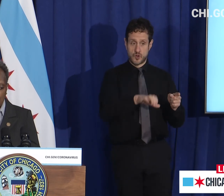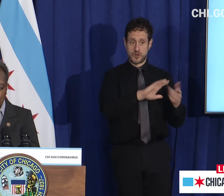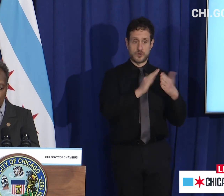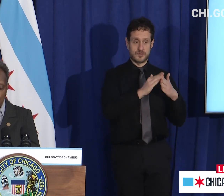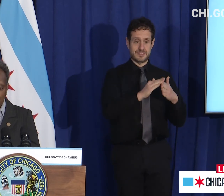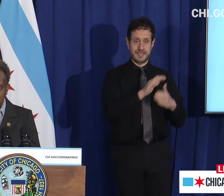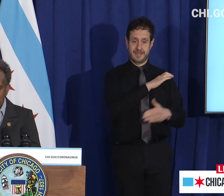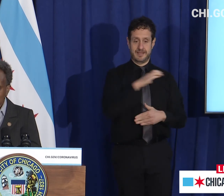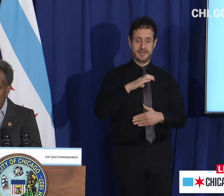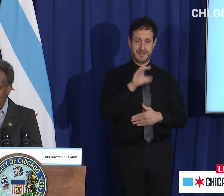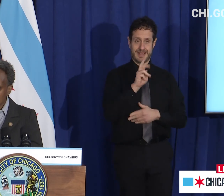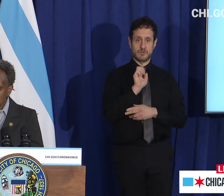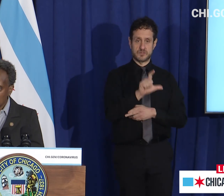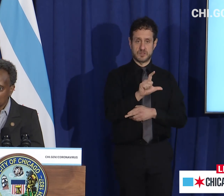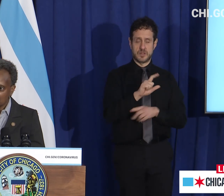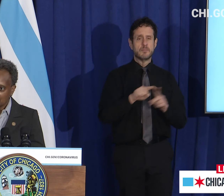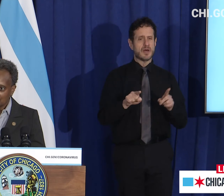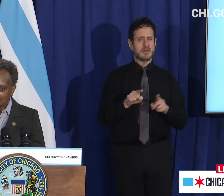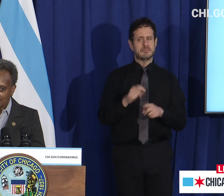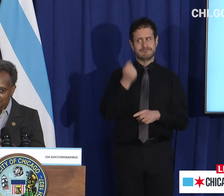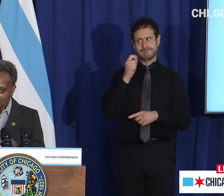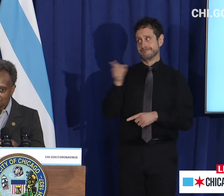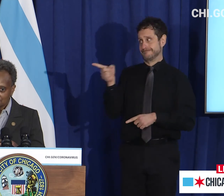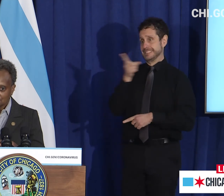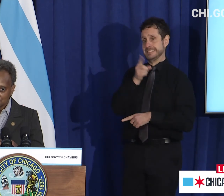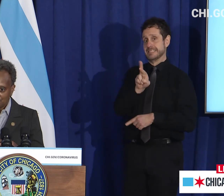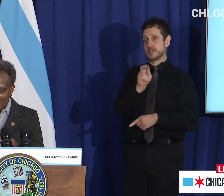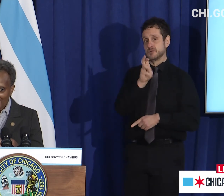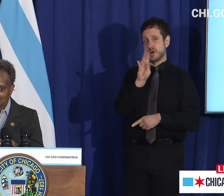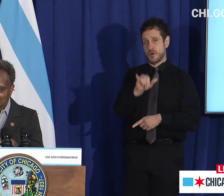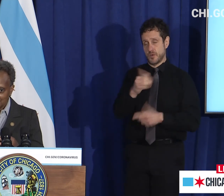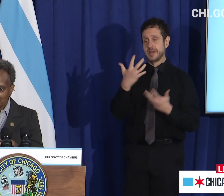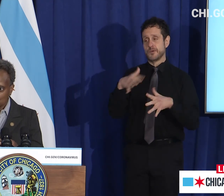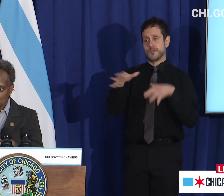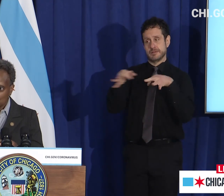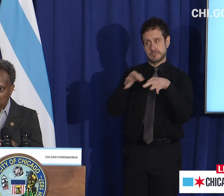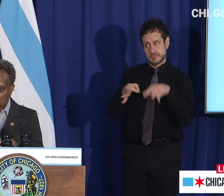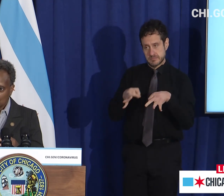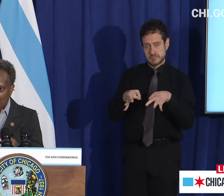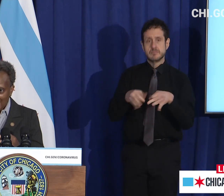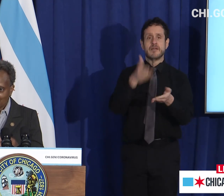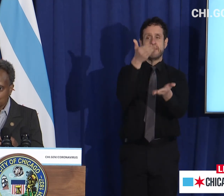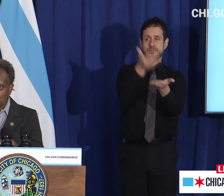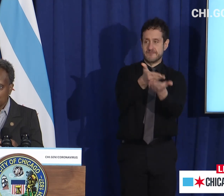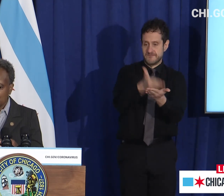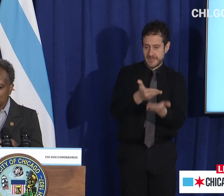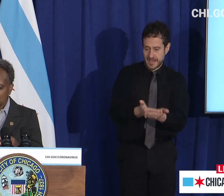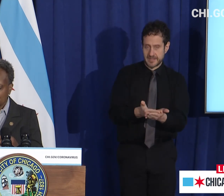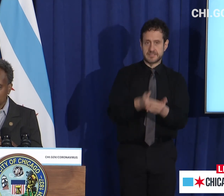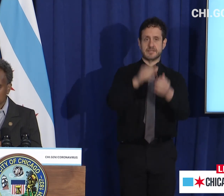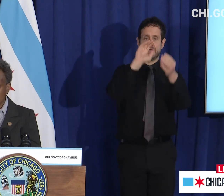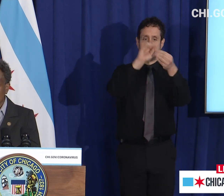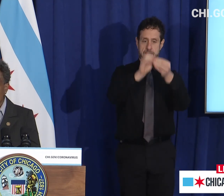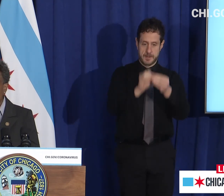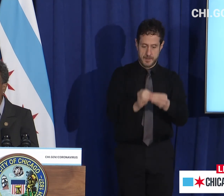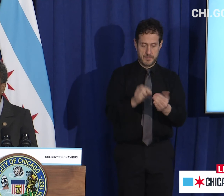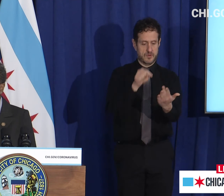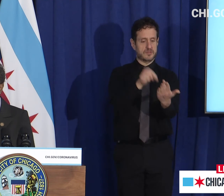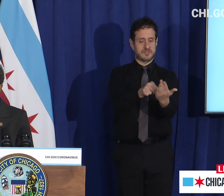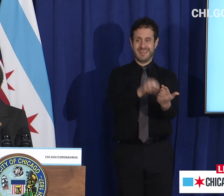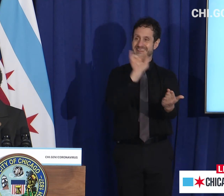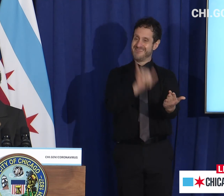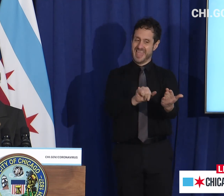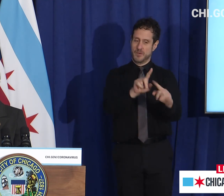But as Dr. Arwady said, and again, the facts and the data have to be the things that we rely